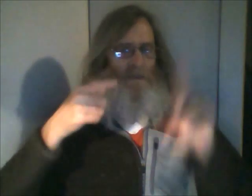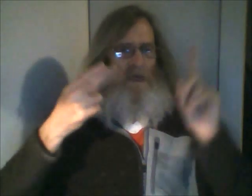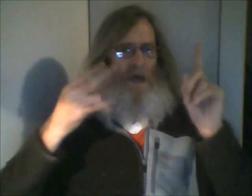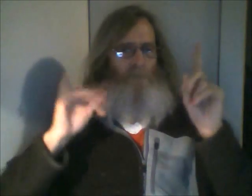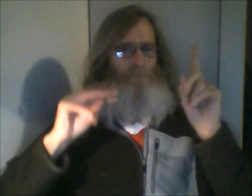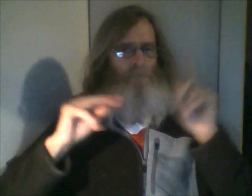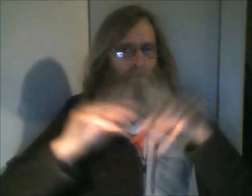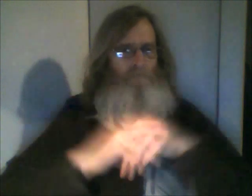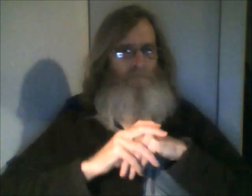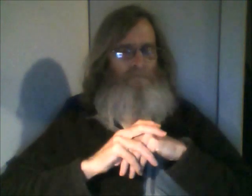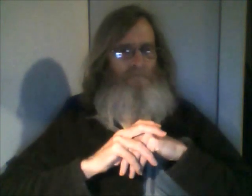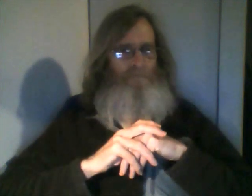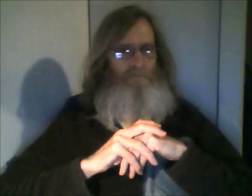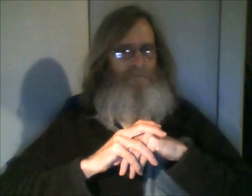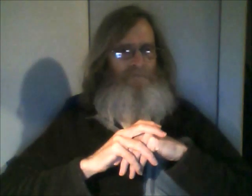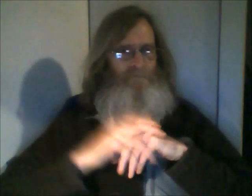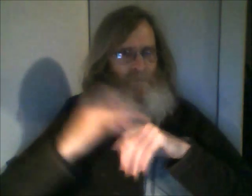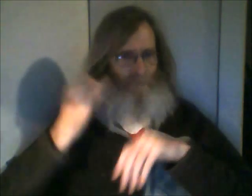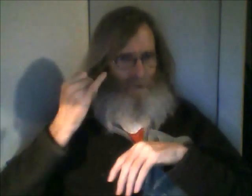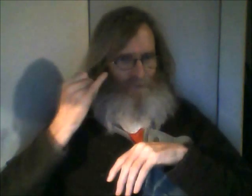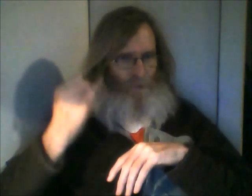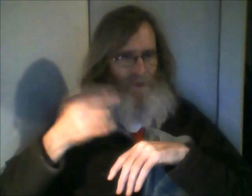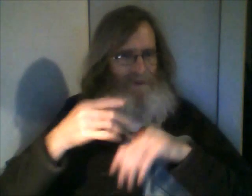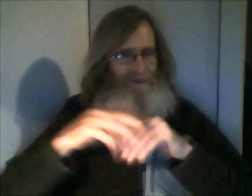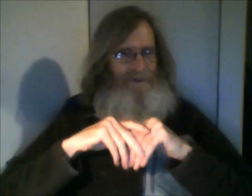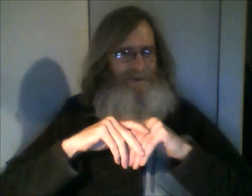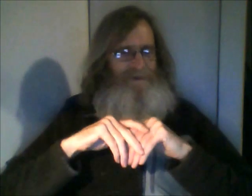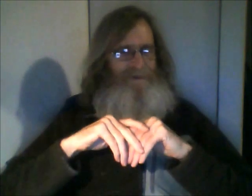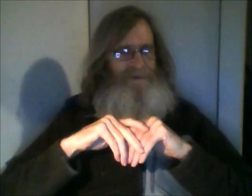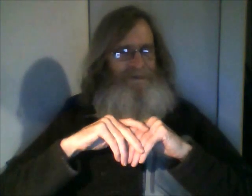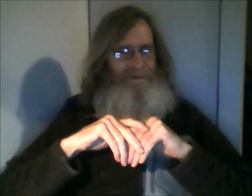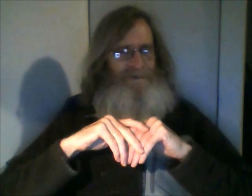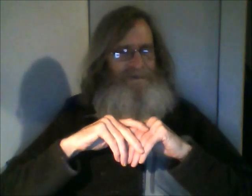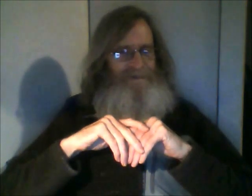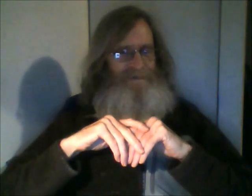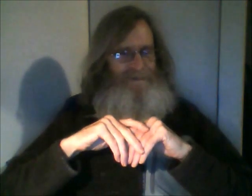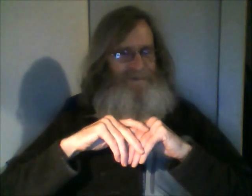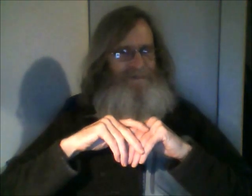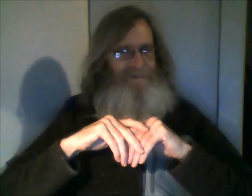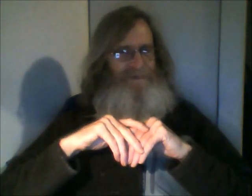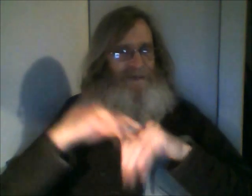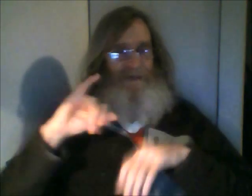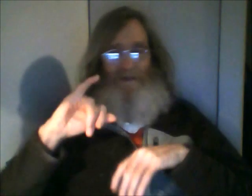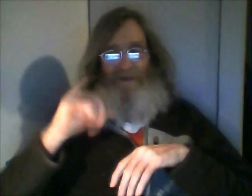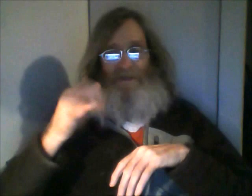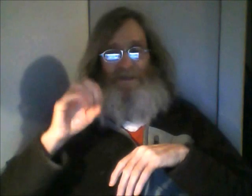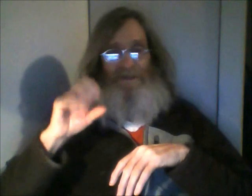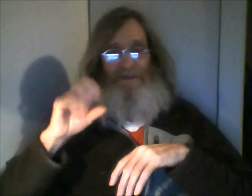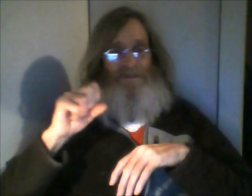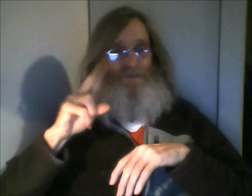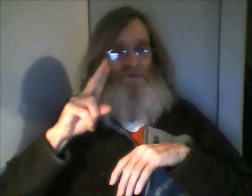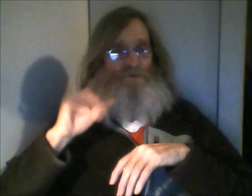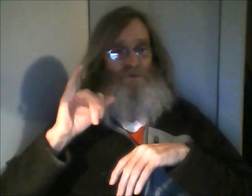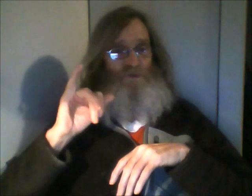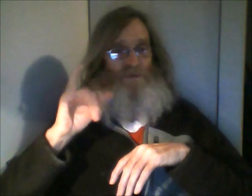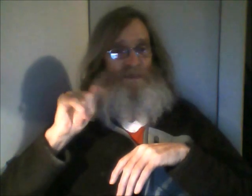Set up the Coca-Cola at the top of the mountain, heading into the eye of the storm. Pushing in the canyon, don't highway blocked off by a